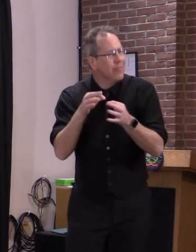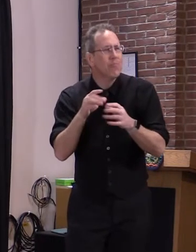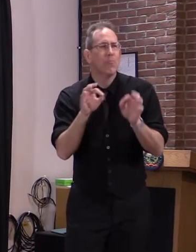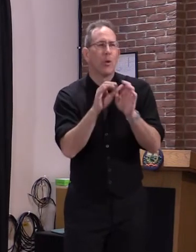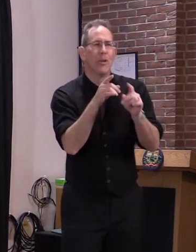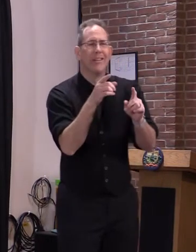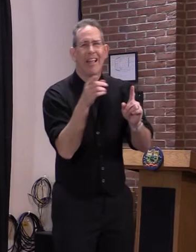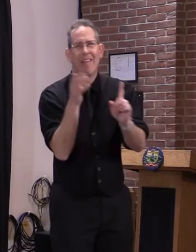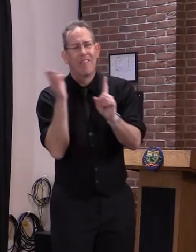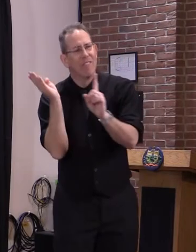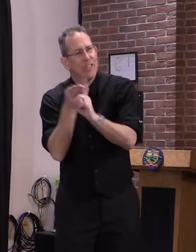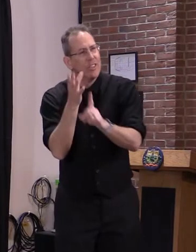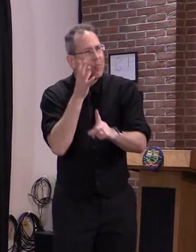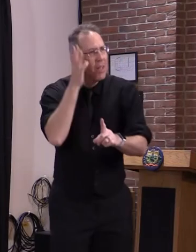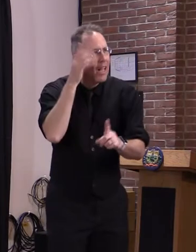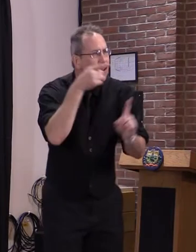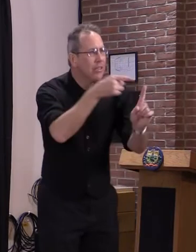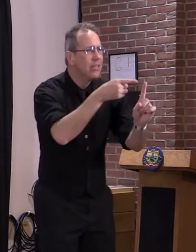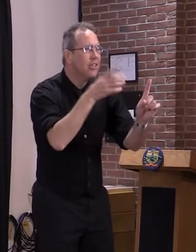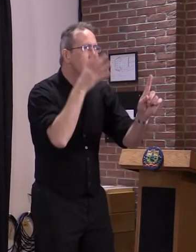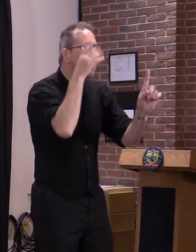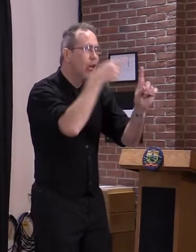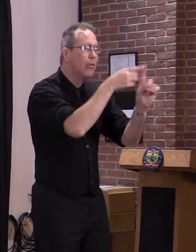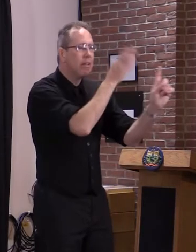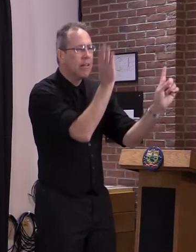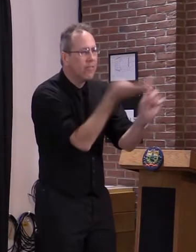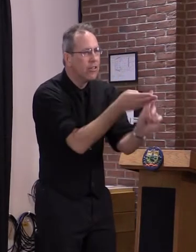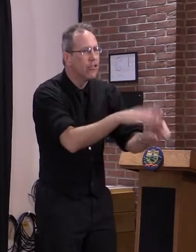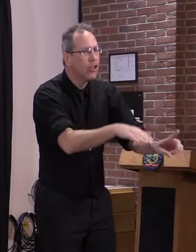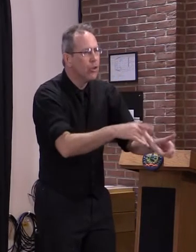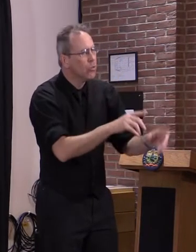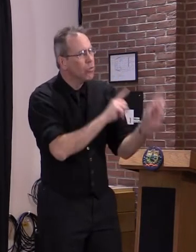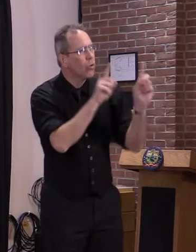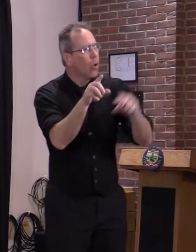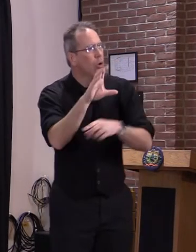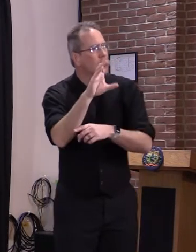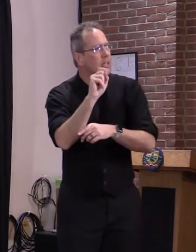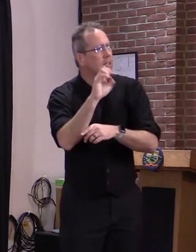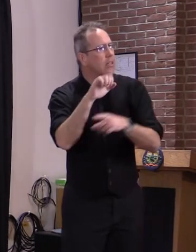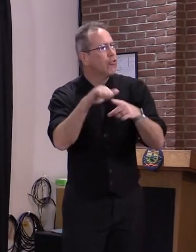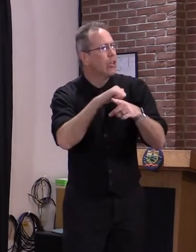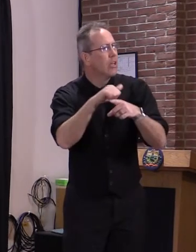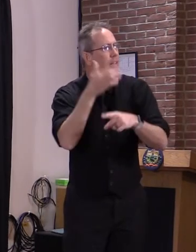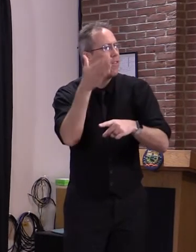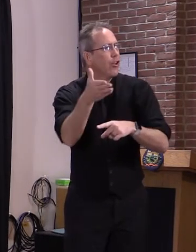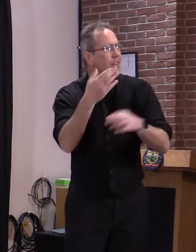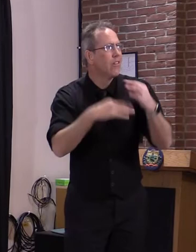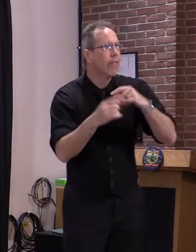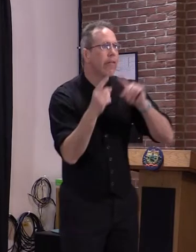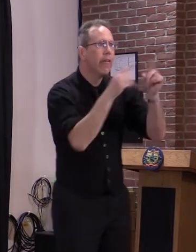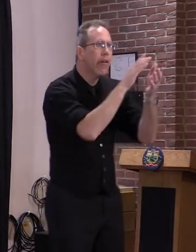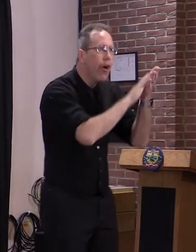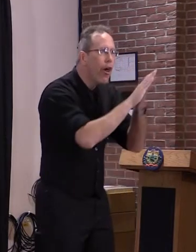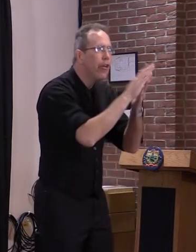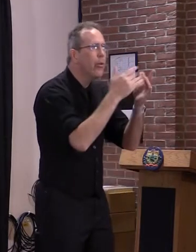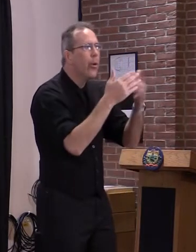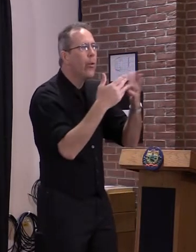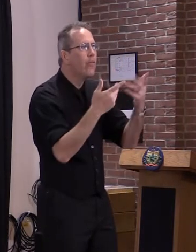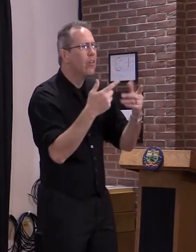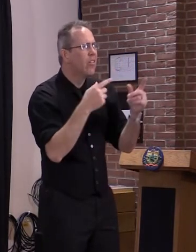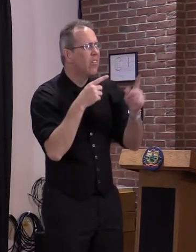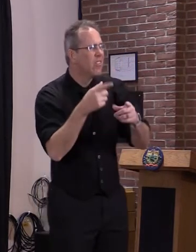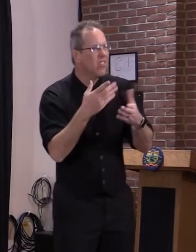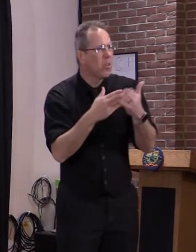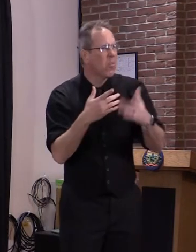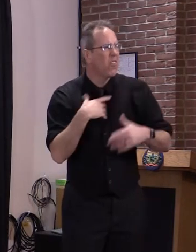transportation issue, since there's, you know, for most of the students, they'd have to travel to the tech centers. How do you